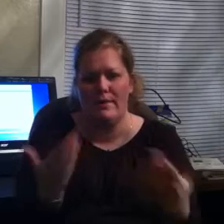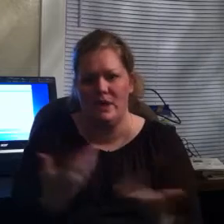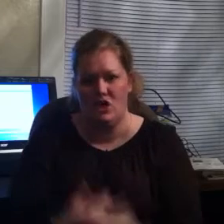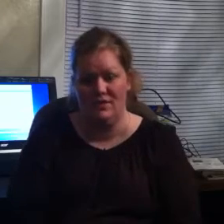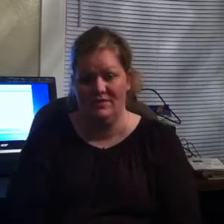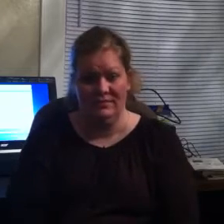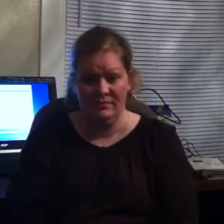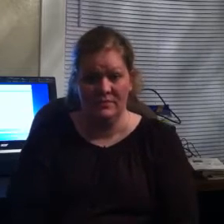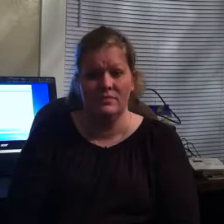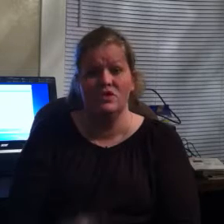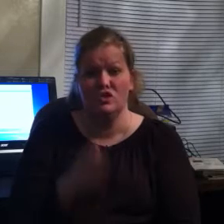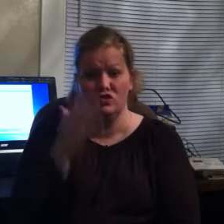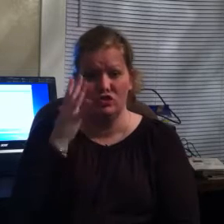Would you do us all a favor and not be here?